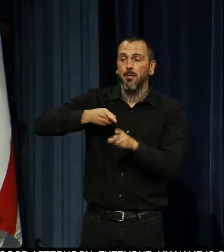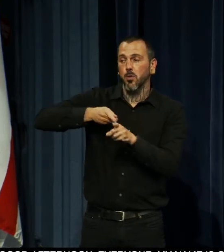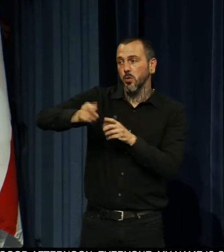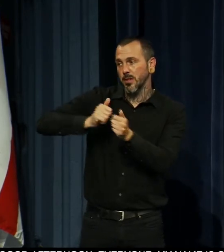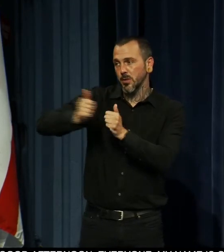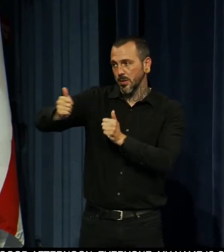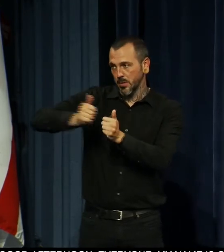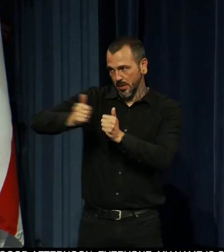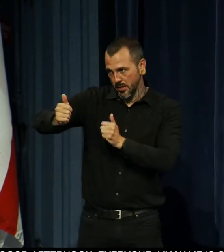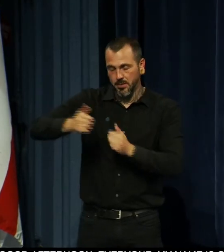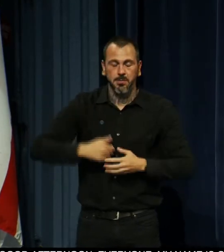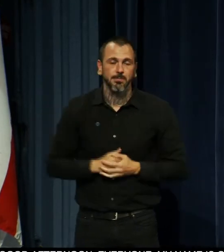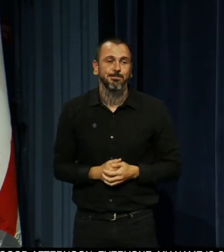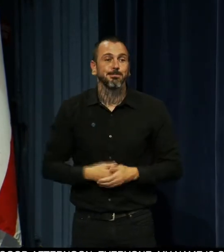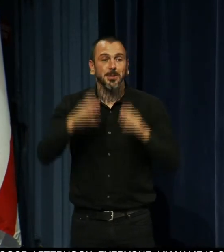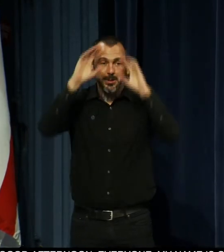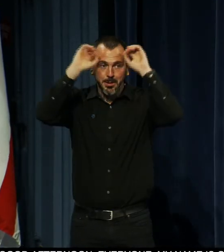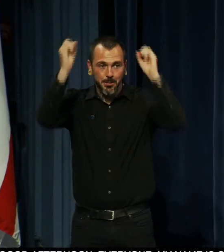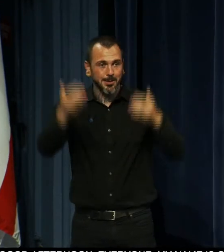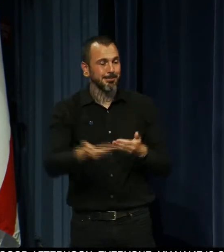Liam McIntosh.